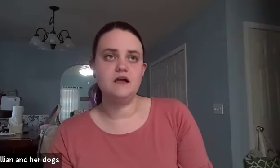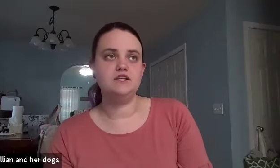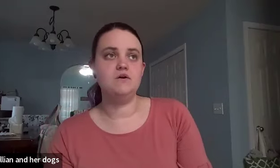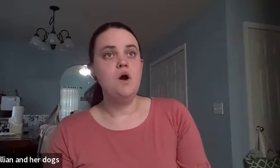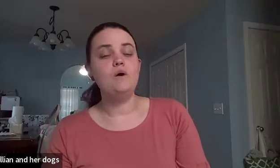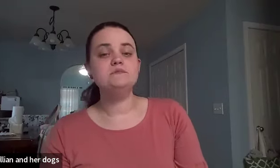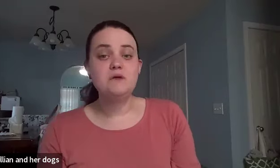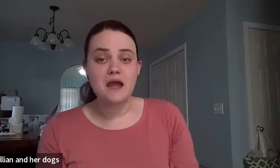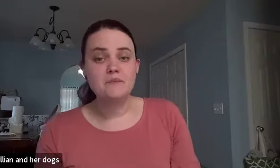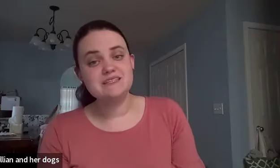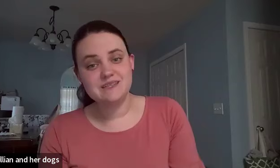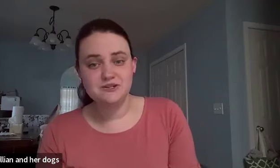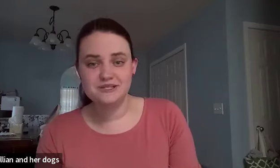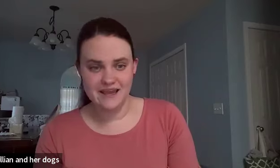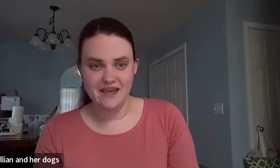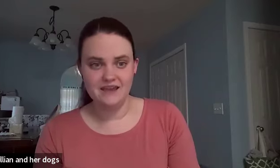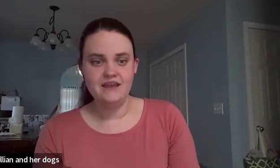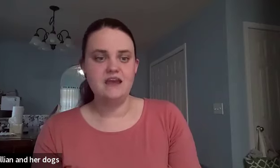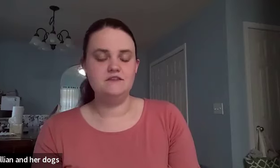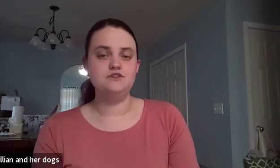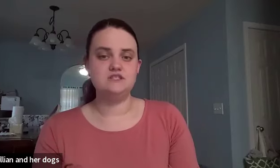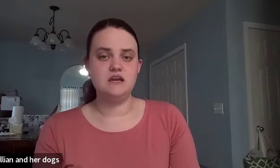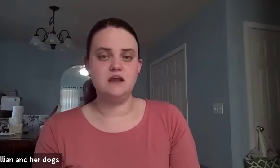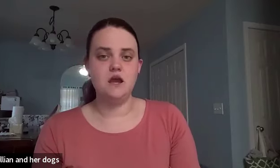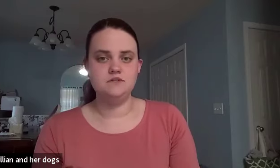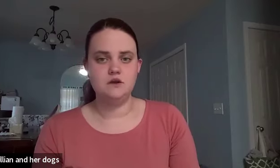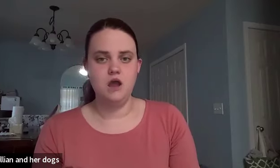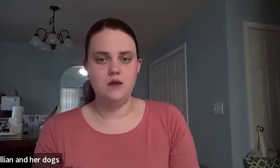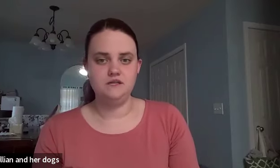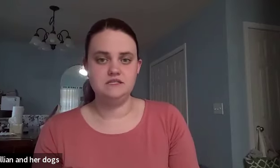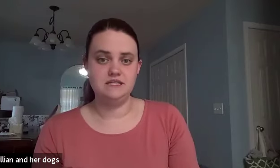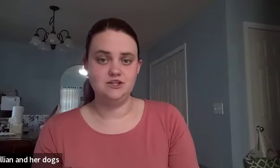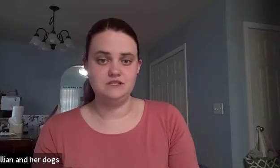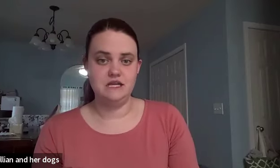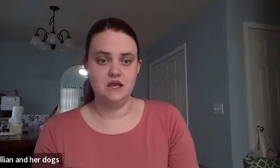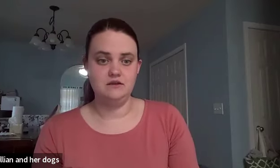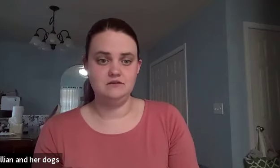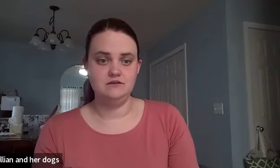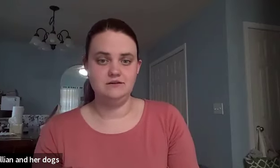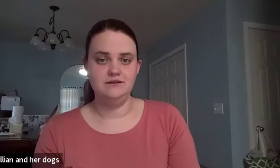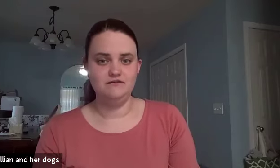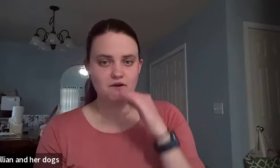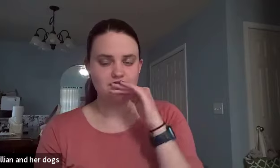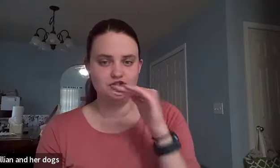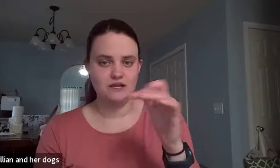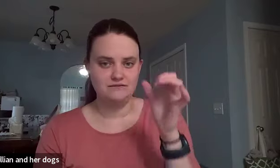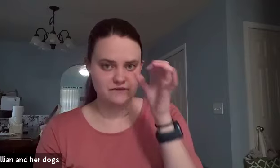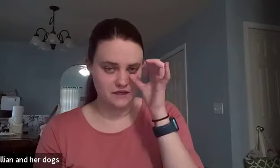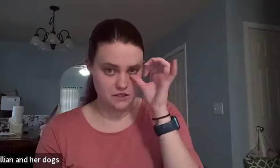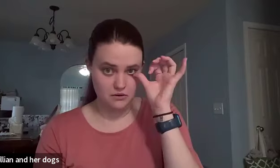like, oh, I'm so happy to see you today. And if you just say, I'm so happy to see you today, very straight, like,